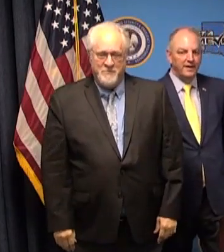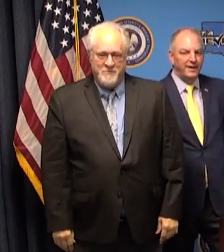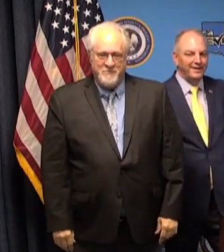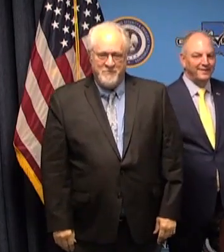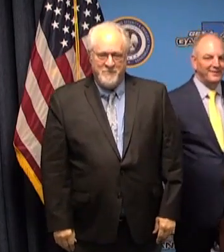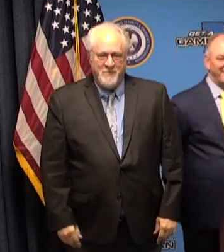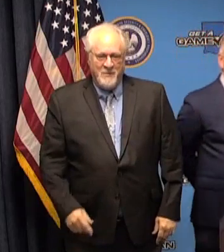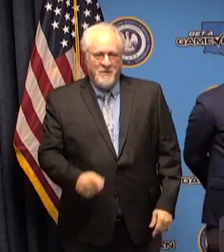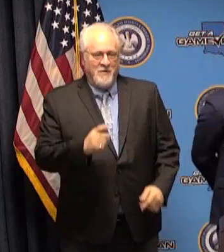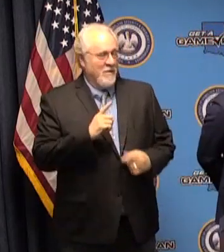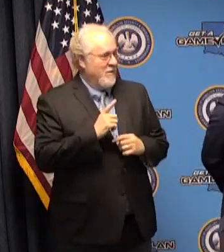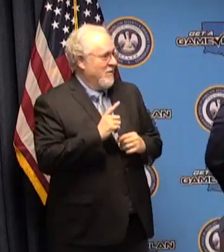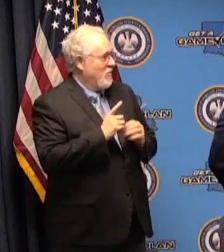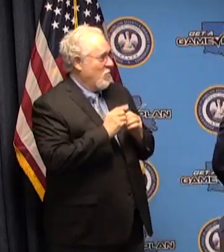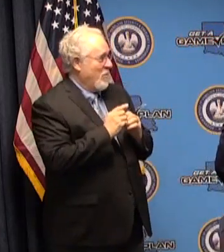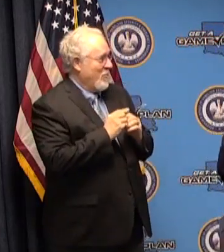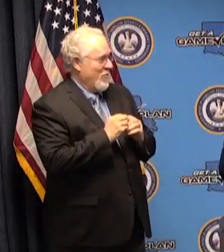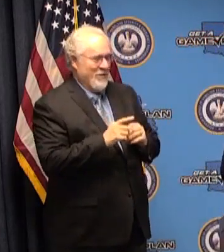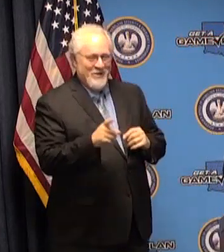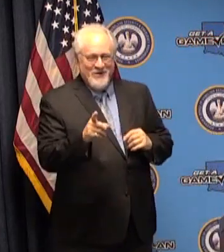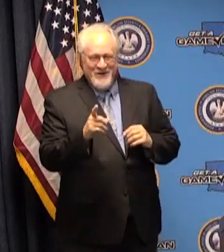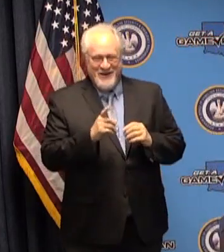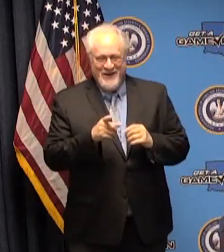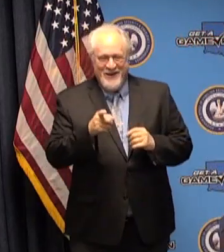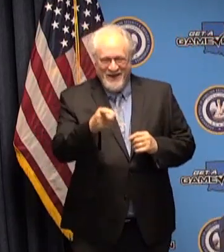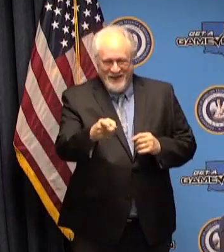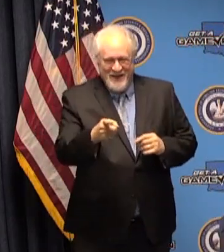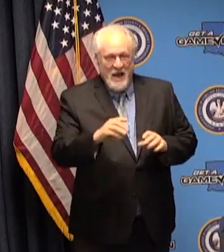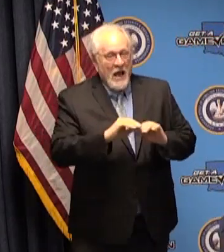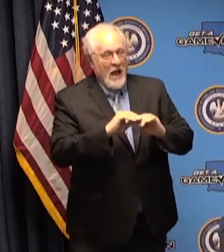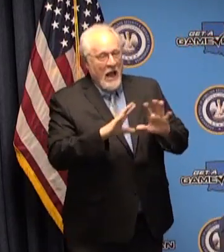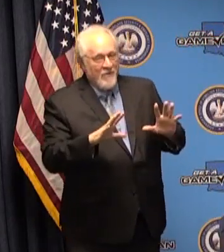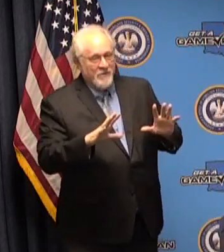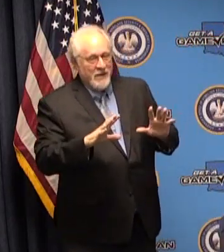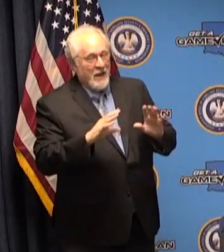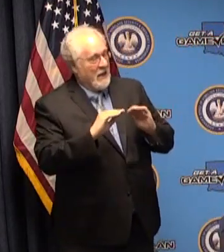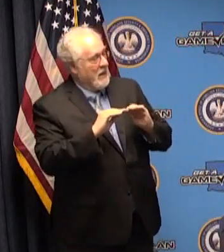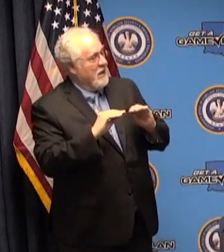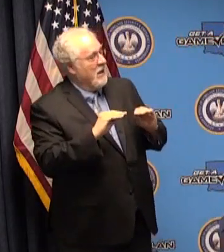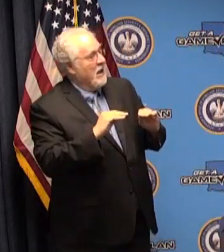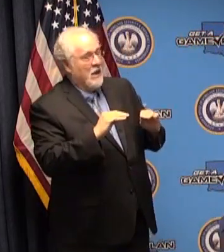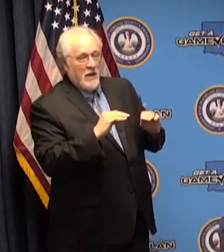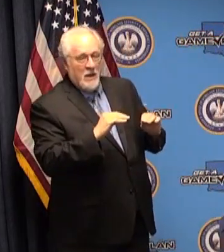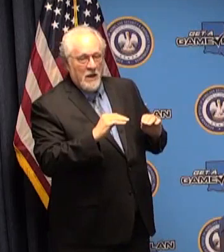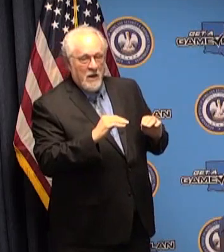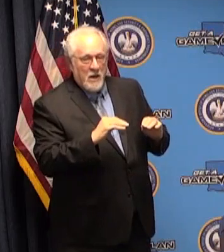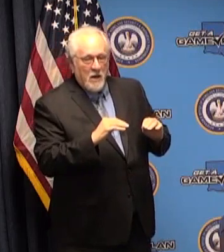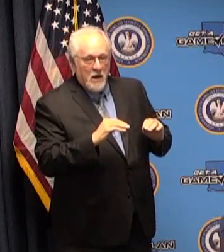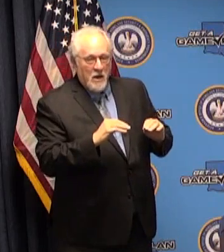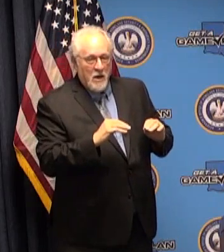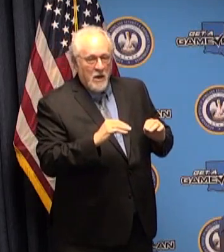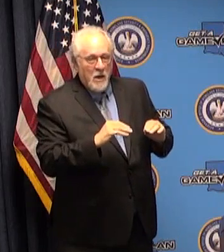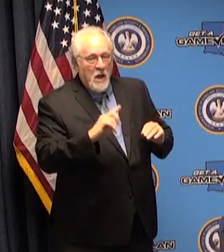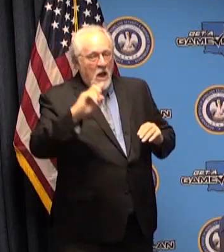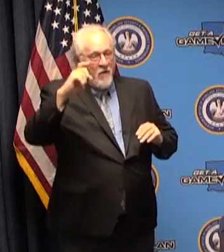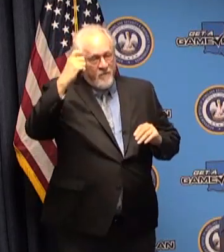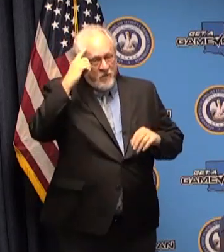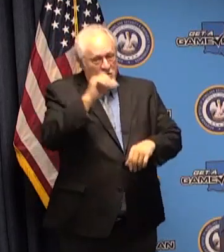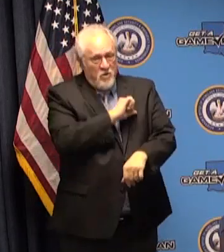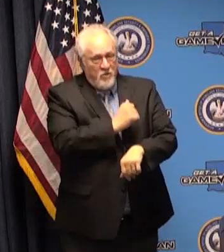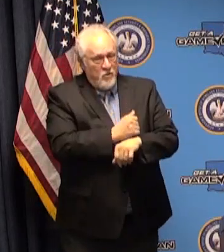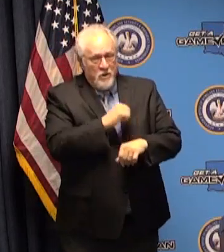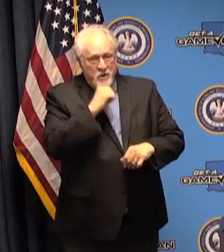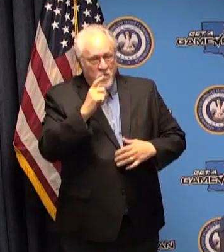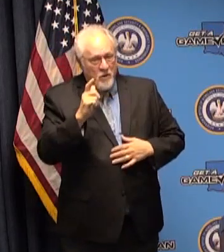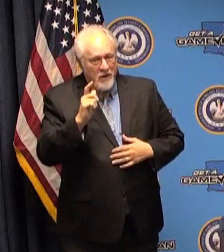Governor, I'll take that one more All right, question. Greg, one more. Obviously, it's clear that you have the authority. If the federal